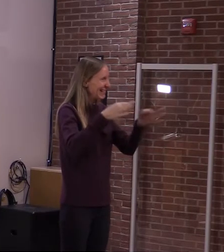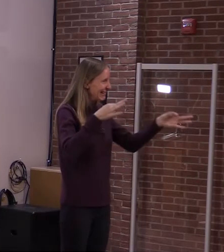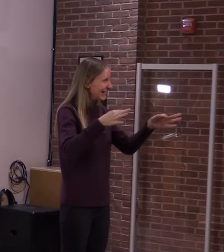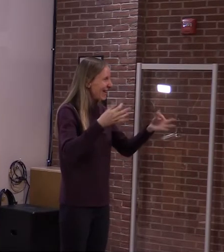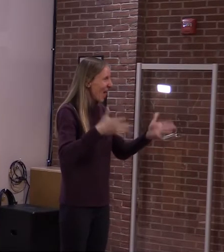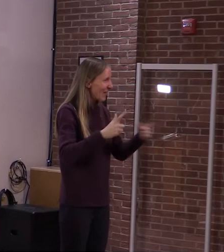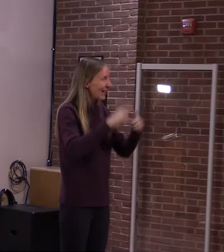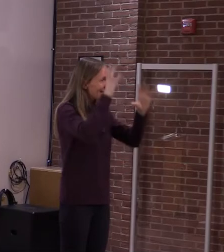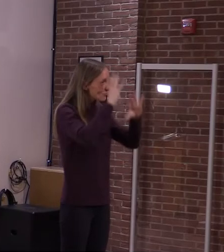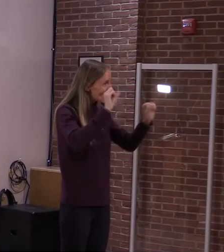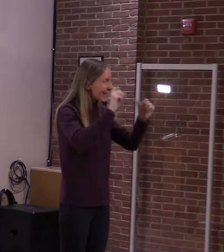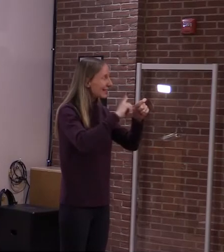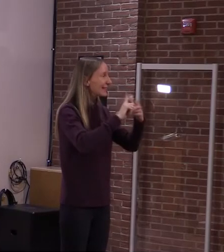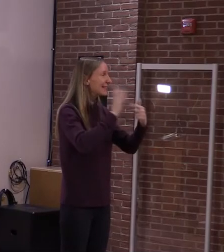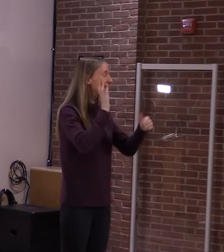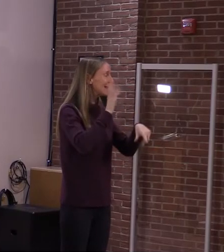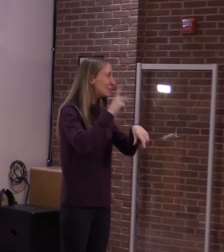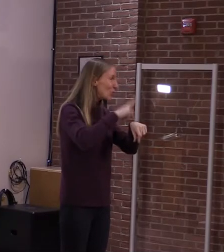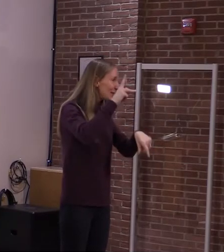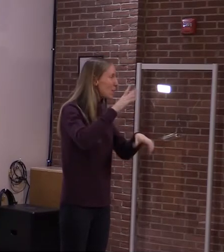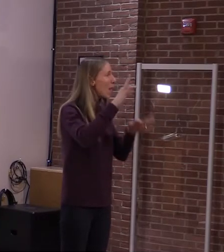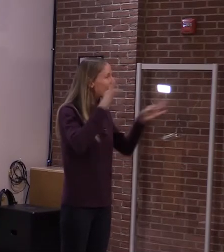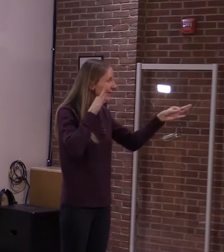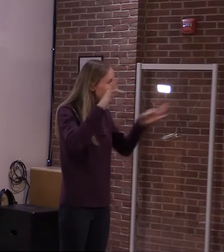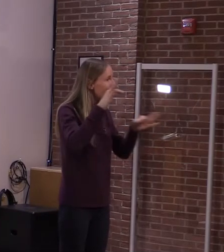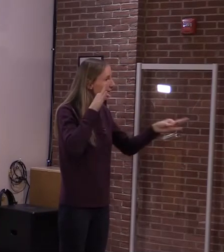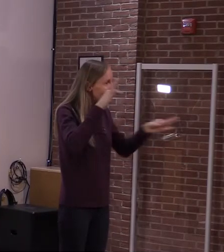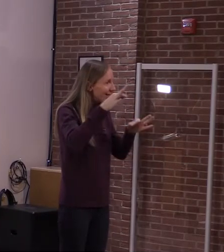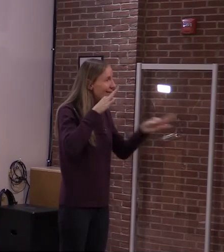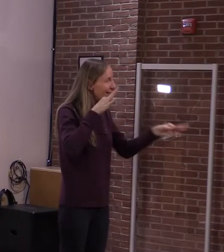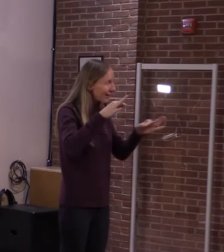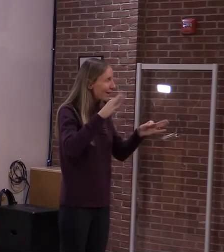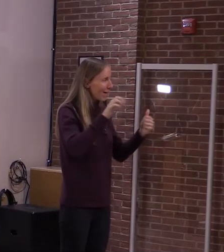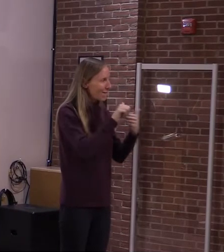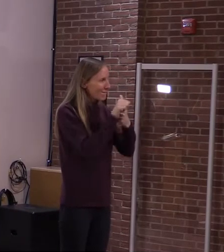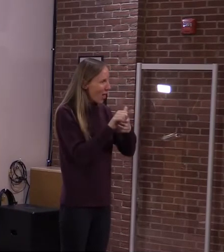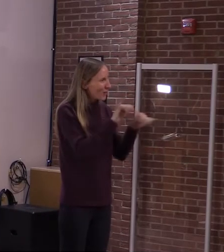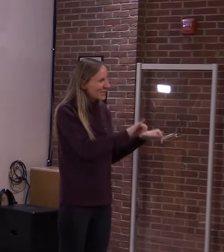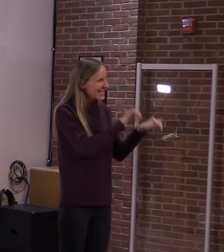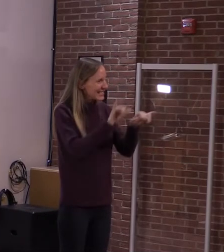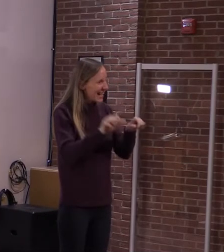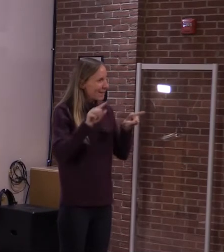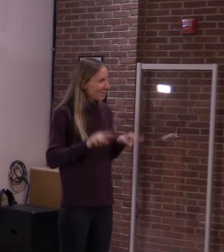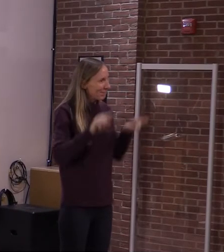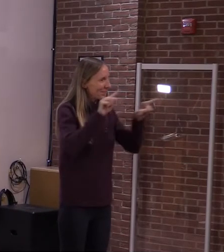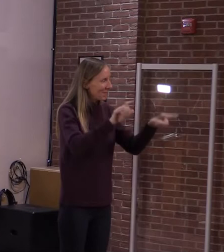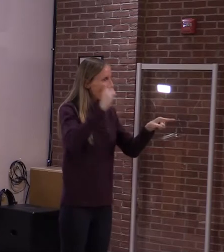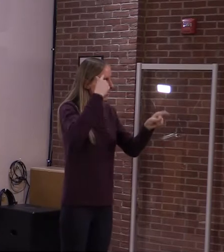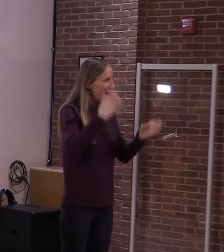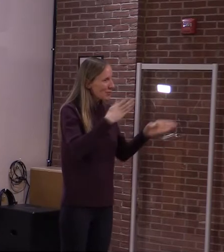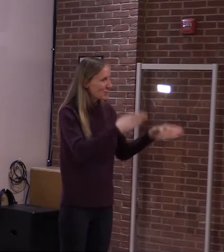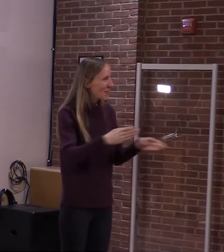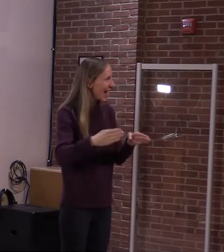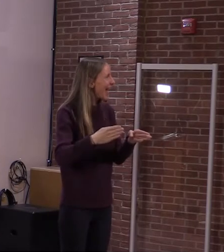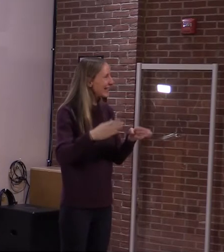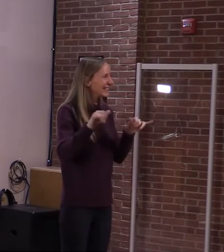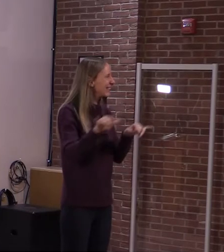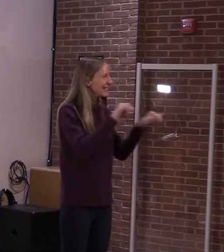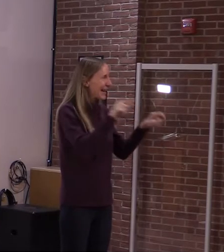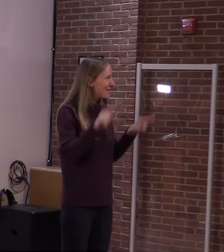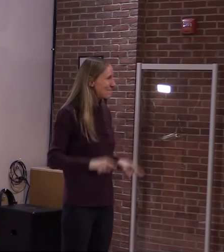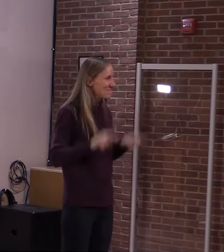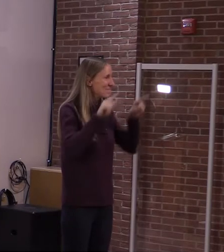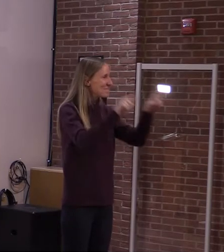and principals that the guidance will fall under the general parameters of the Vermont Forward plan in terms